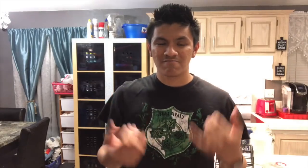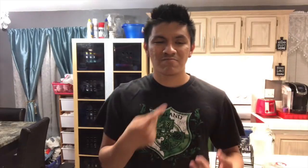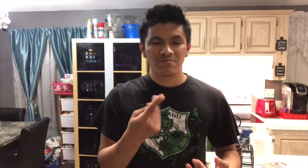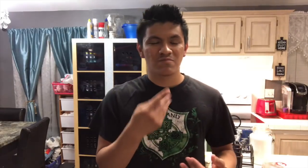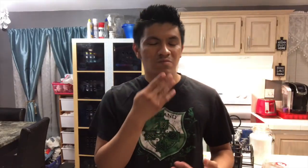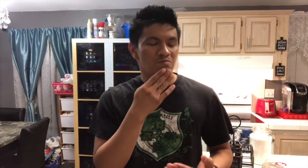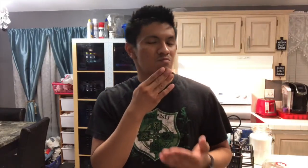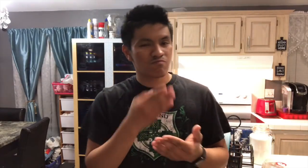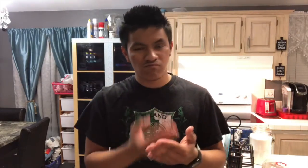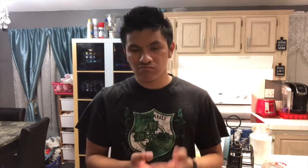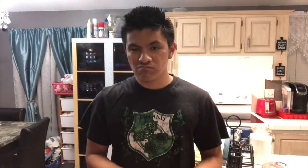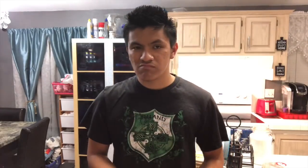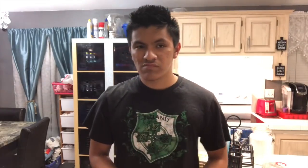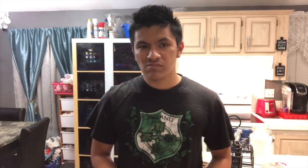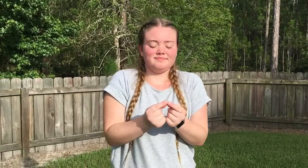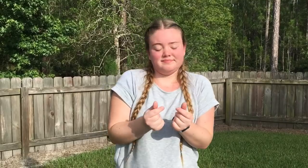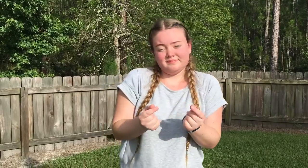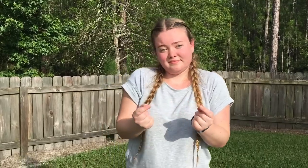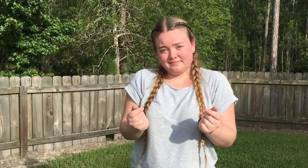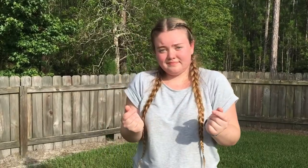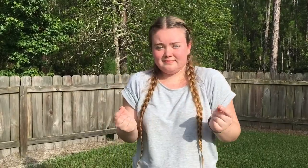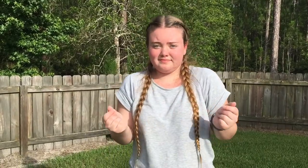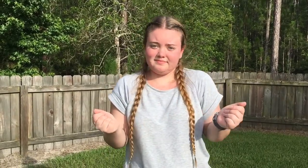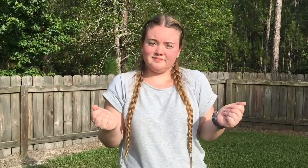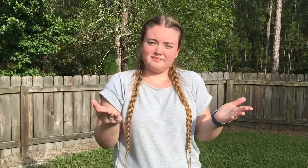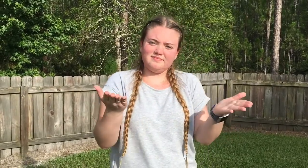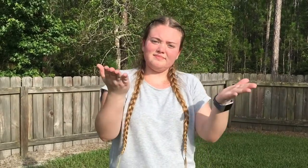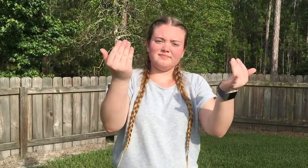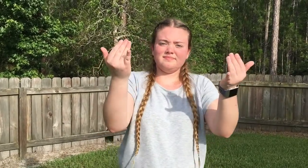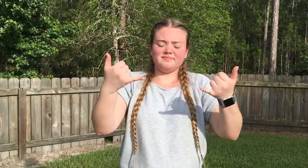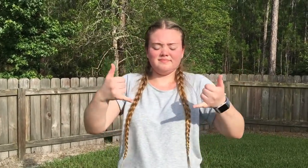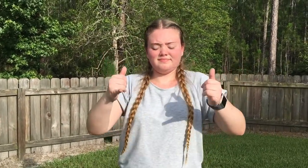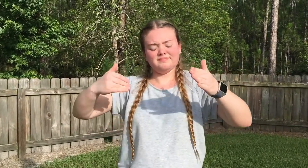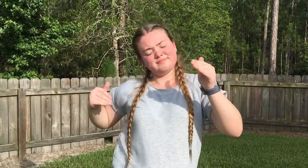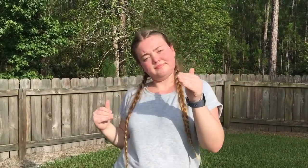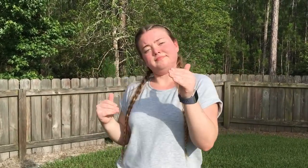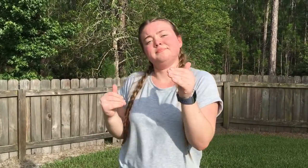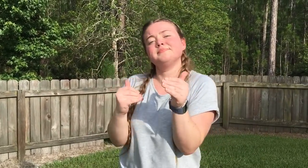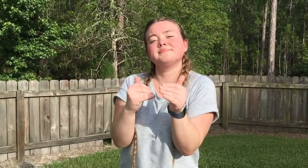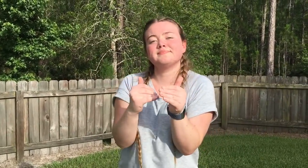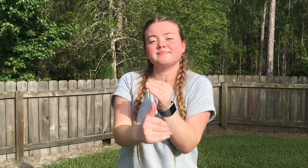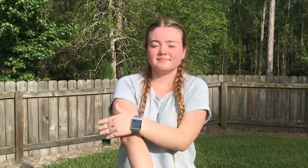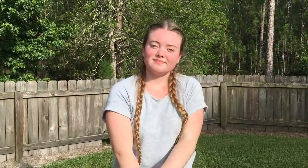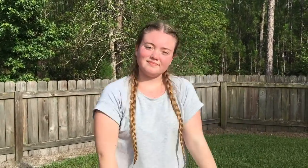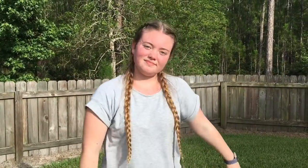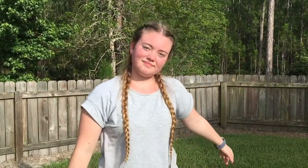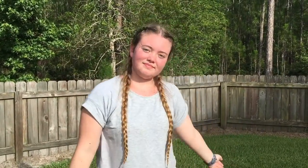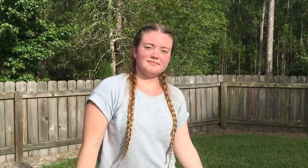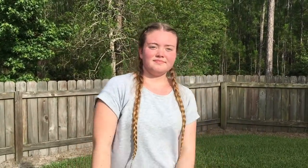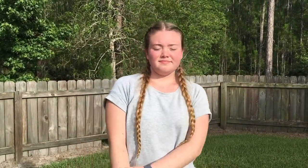And now it's all good, babe. Roll that backwood, babe. And let me go.